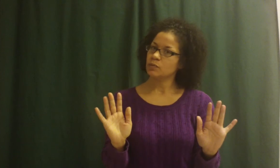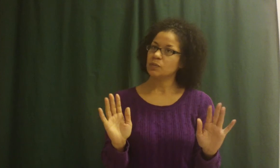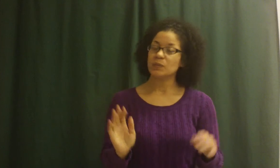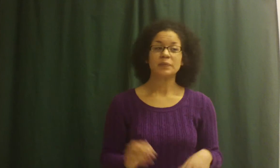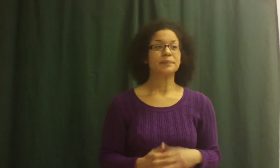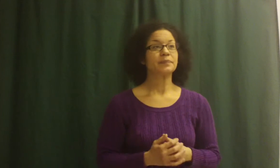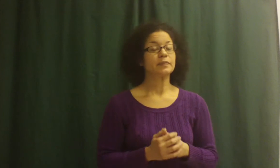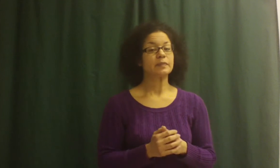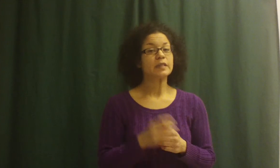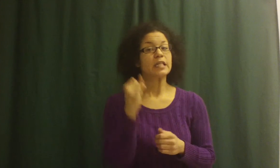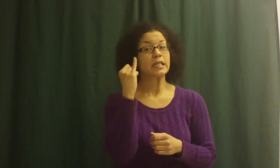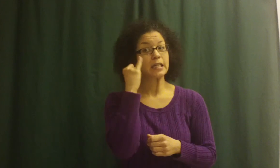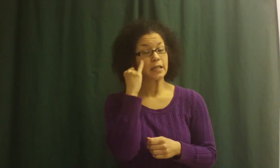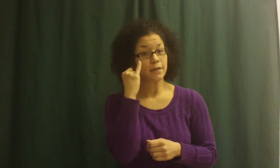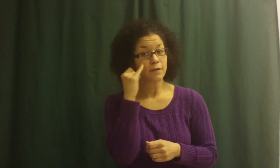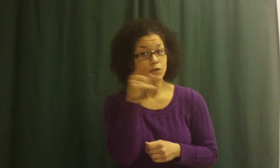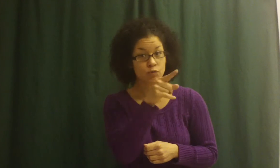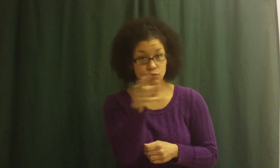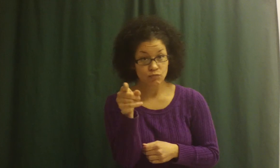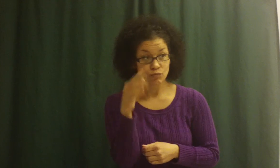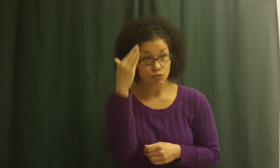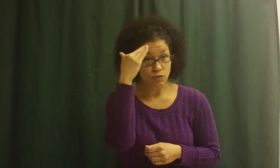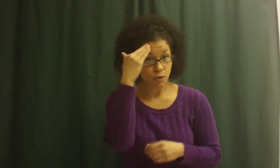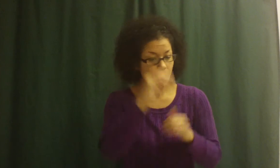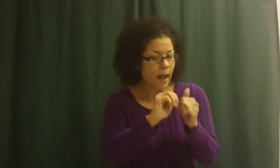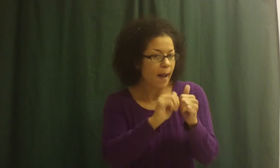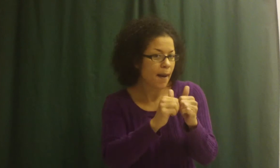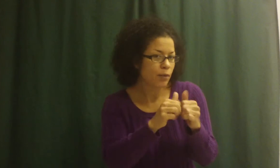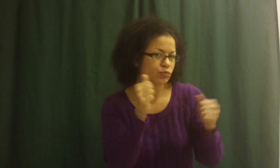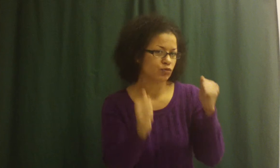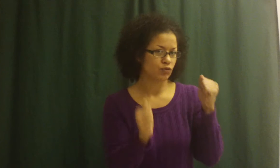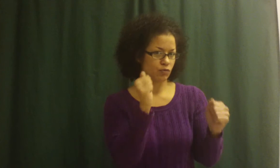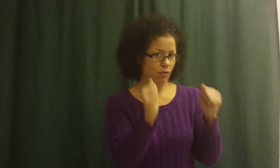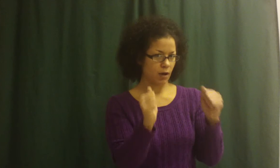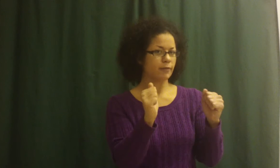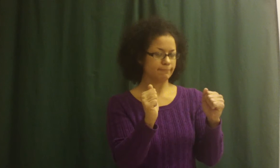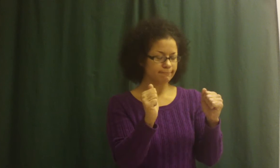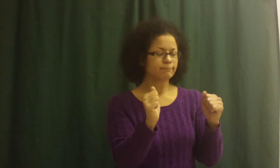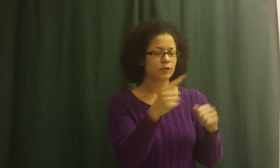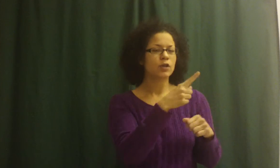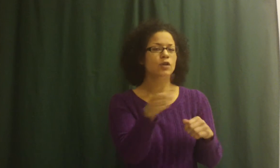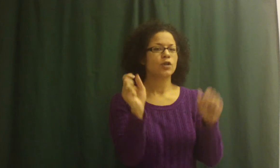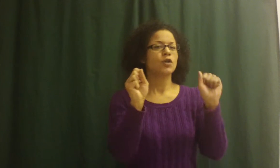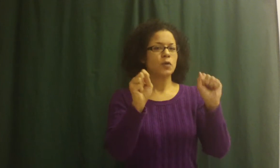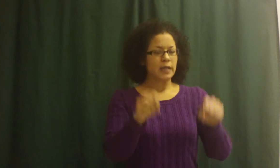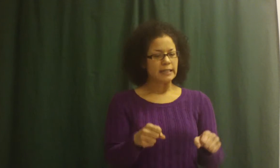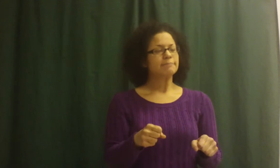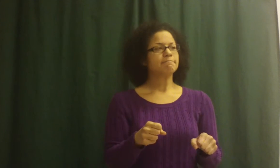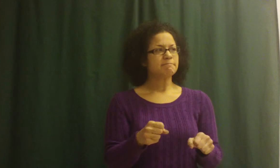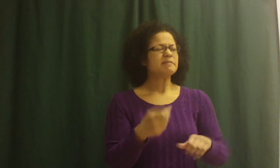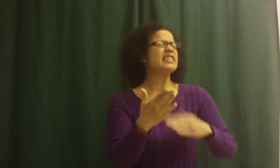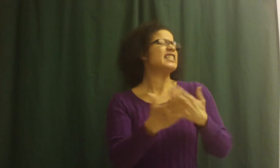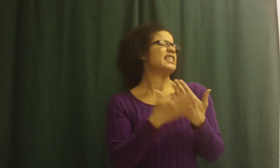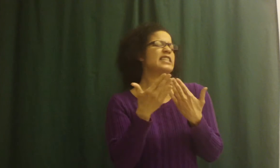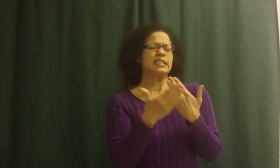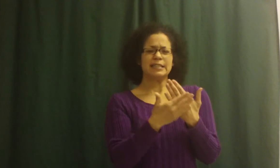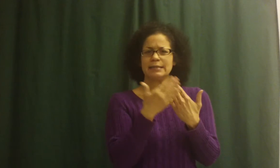if you know what you're doing. I grew up in Colorado, and we had lots of snow. Snow in Colorado